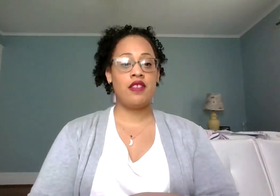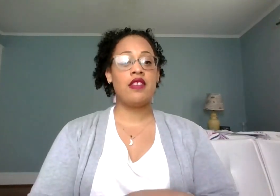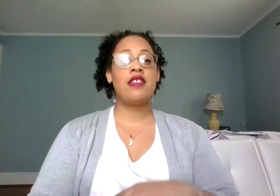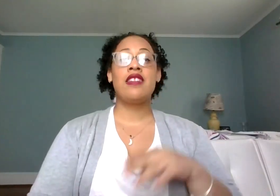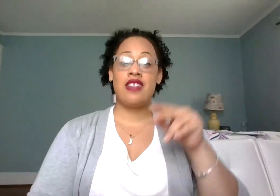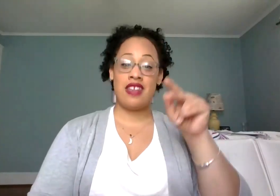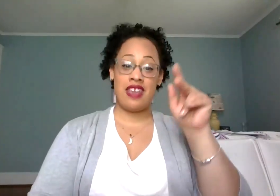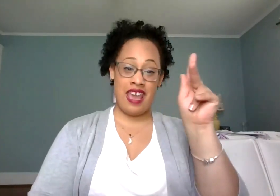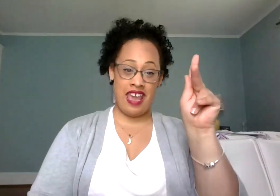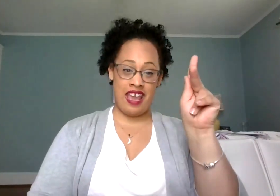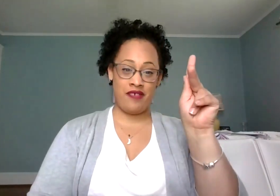K.